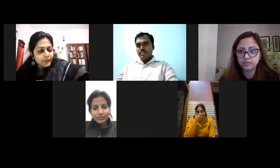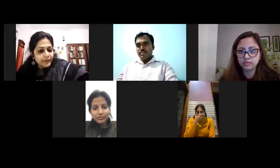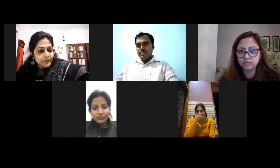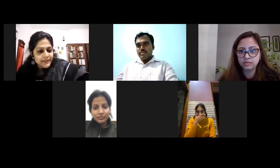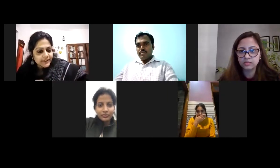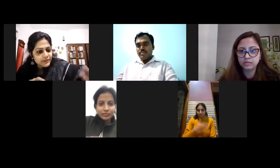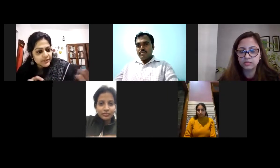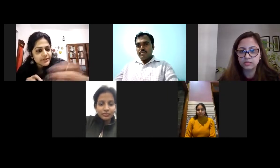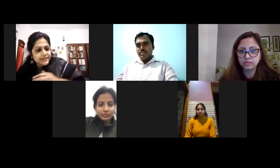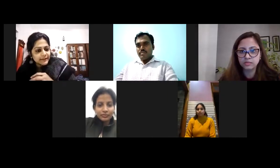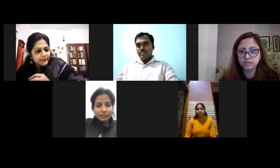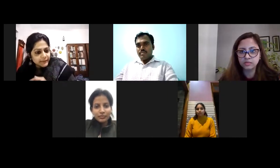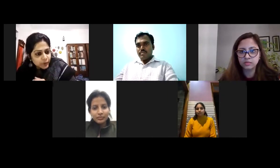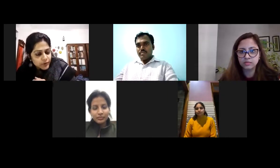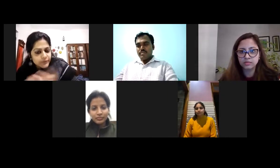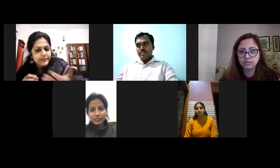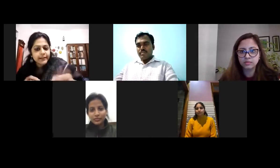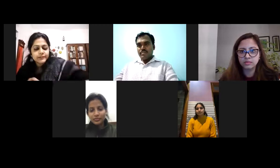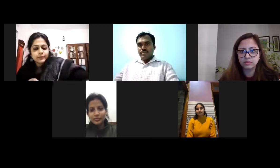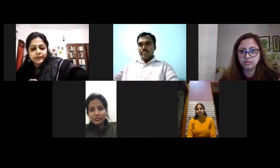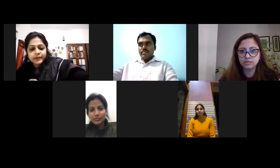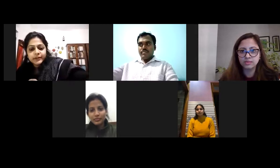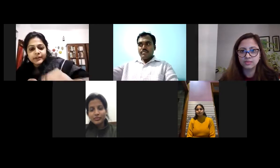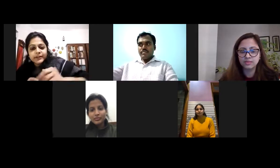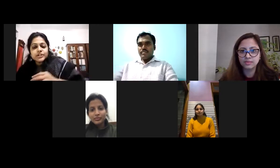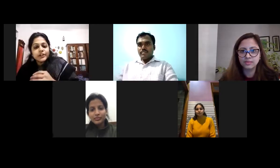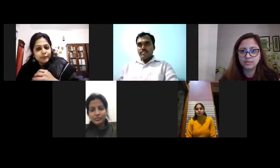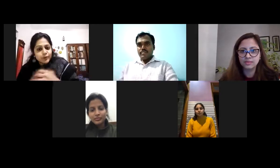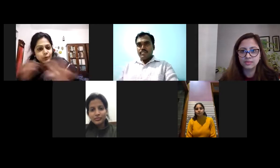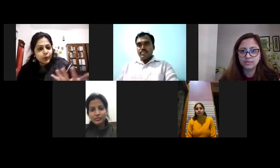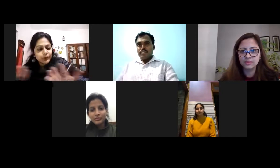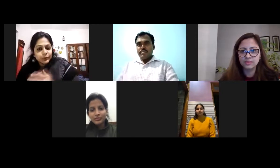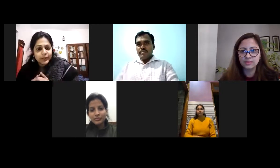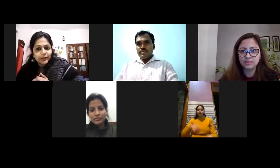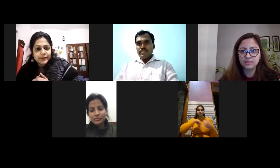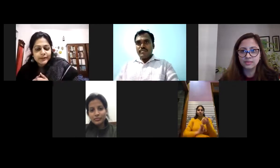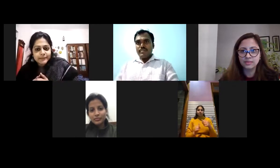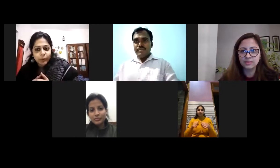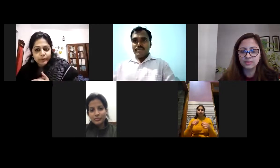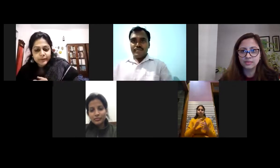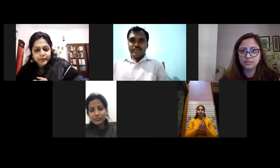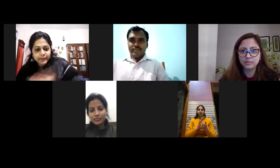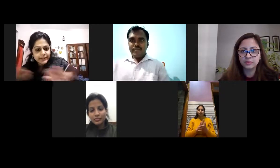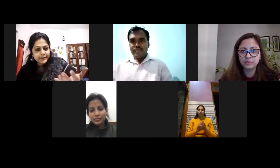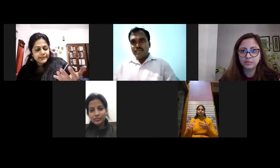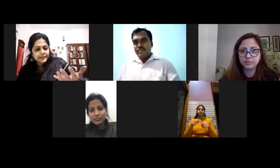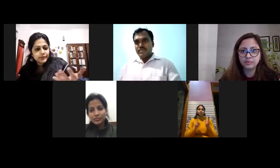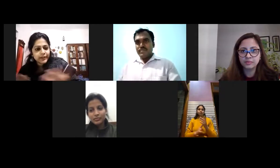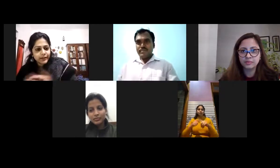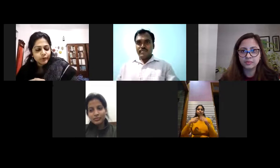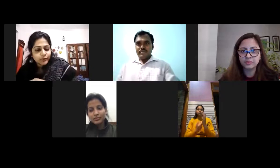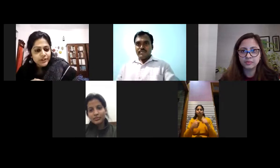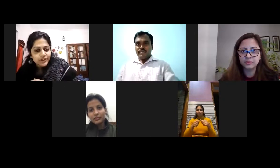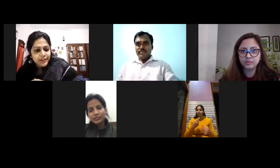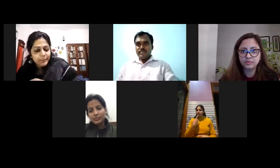No, I was mistaken. So it's just Kaustubh is the last point. Shankara, would you want to respond in terms of the